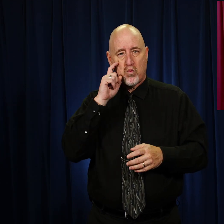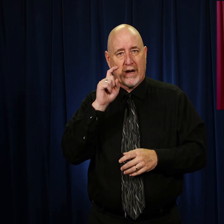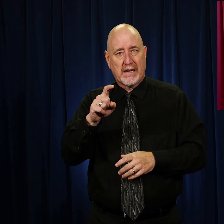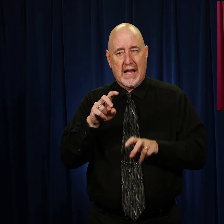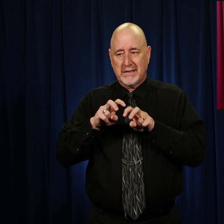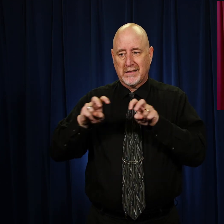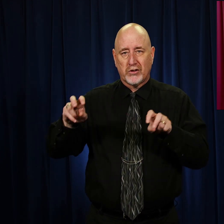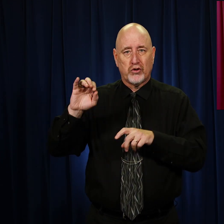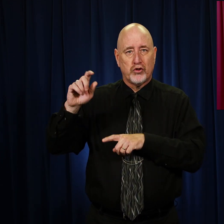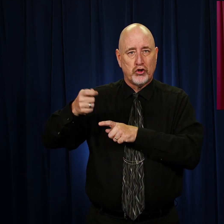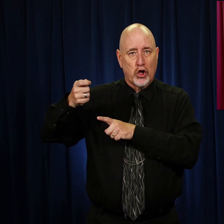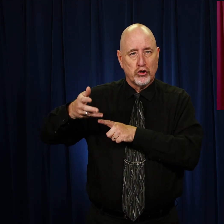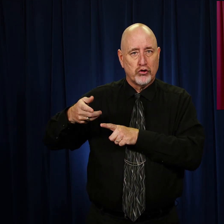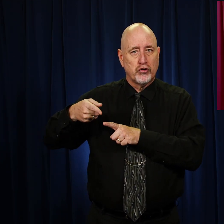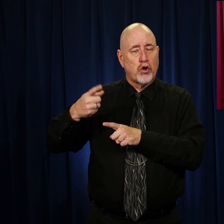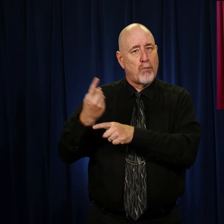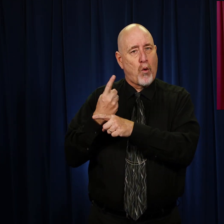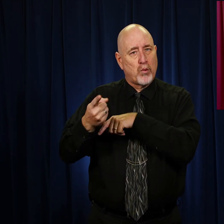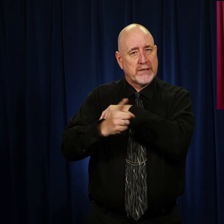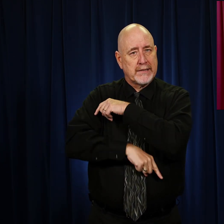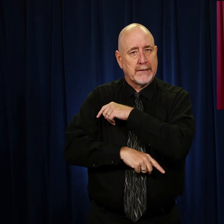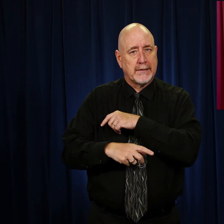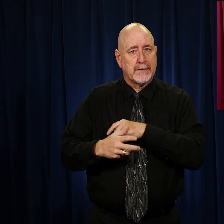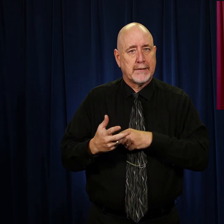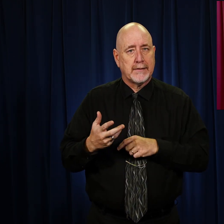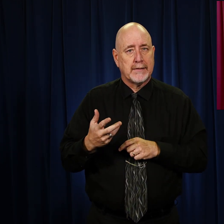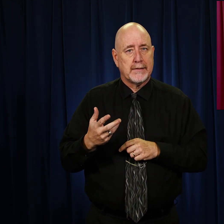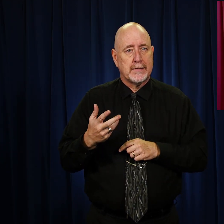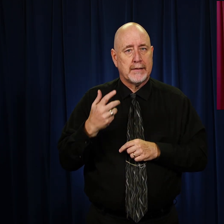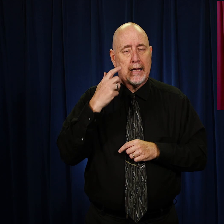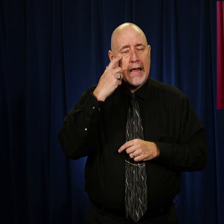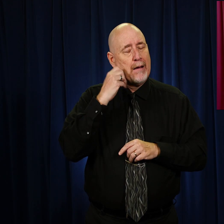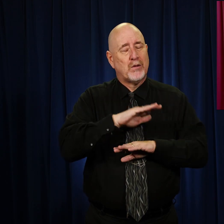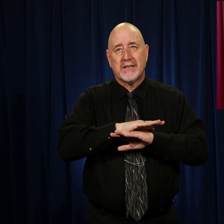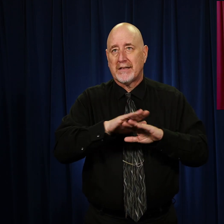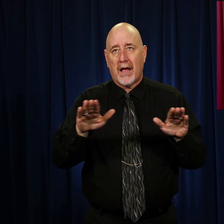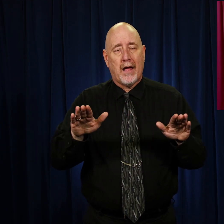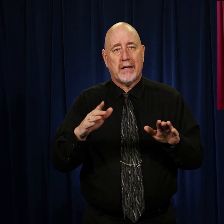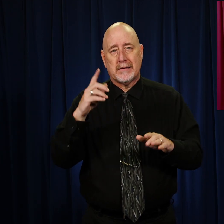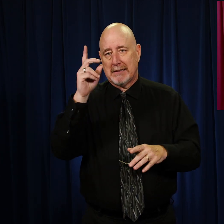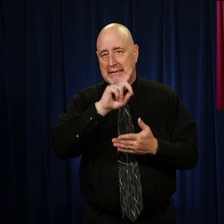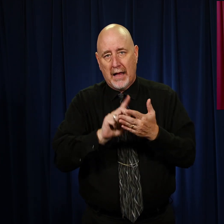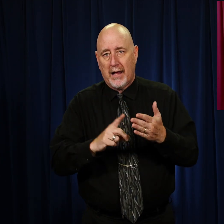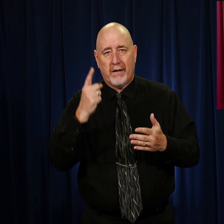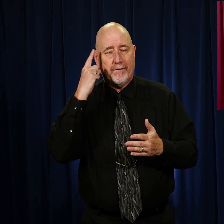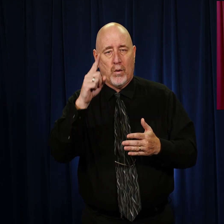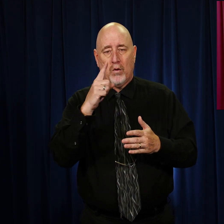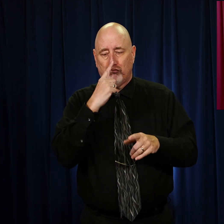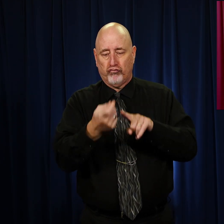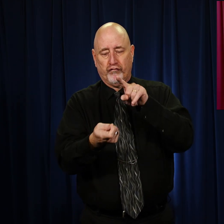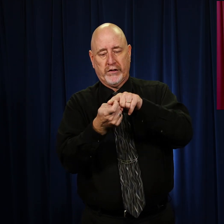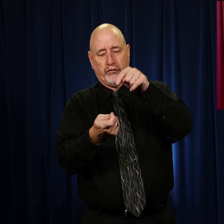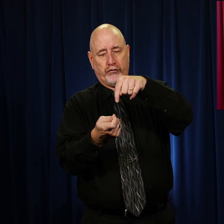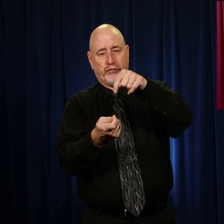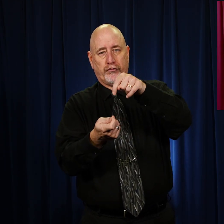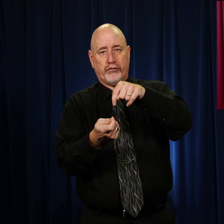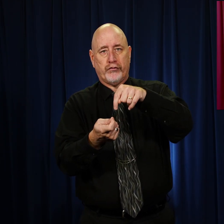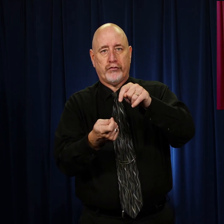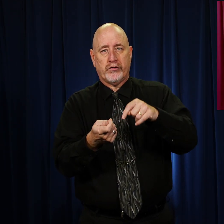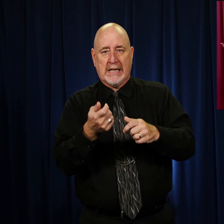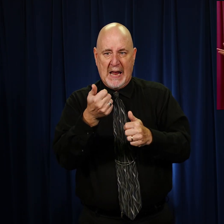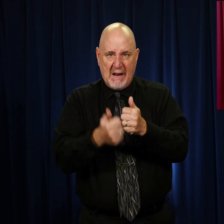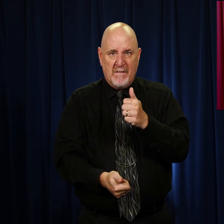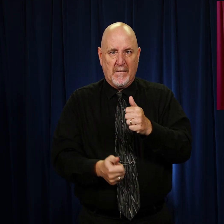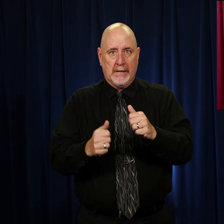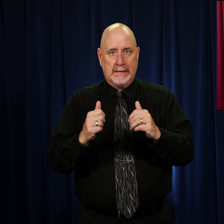recognized court judge an appropriate sentence. It was not meant to be given